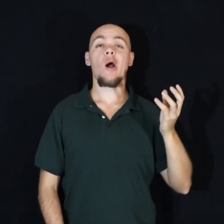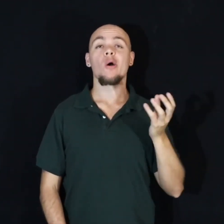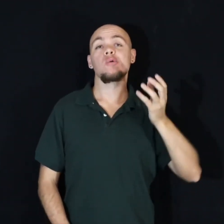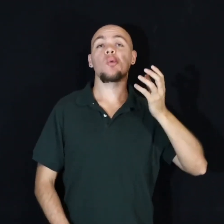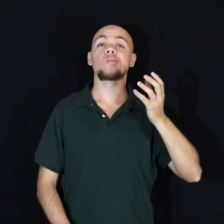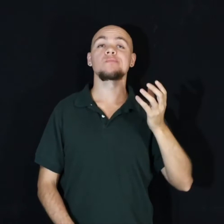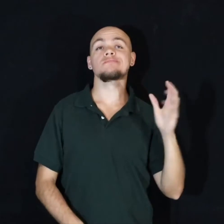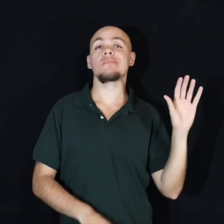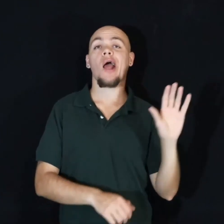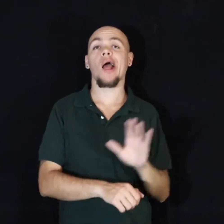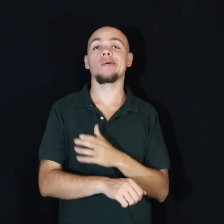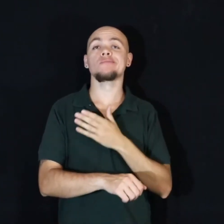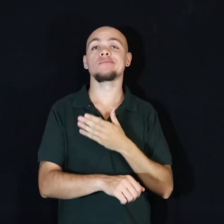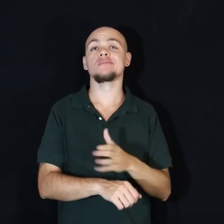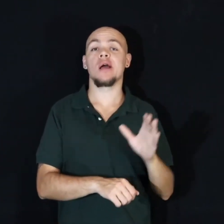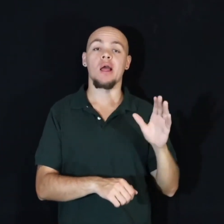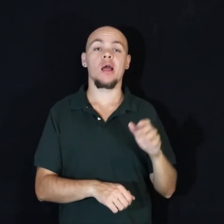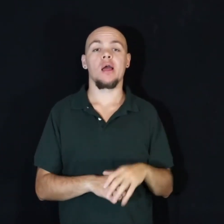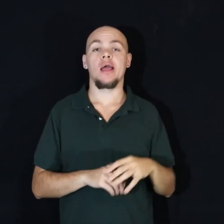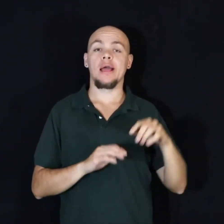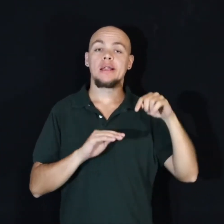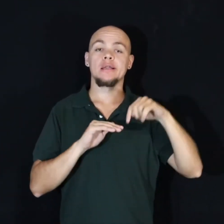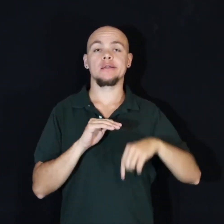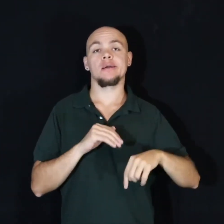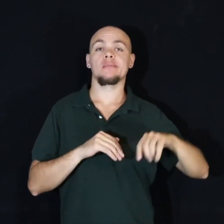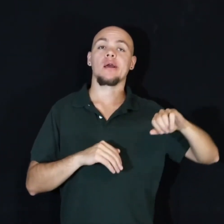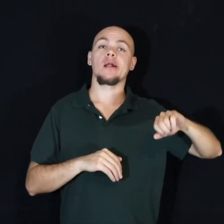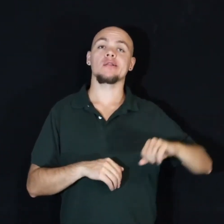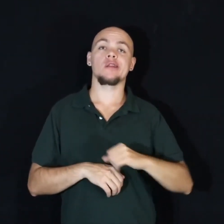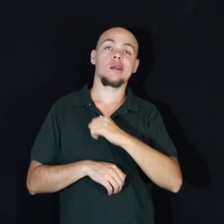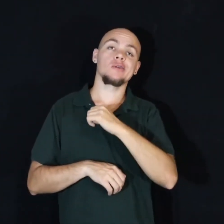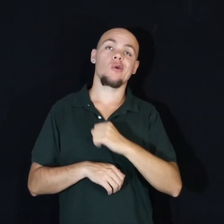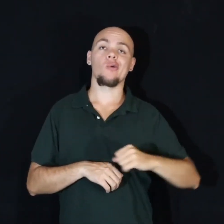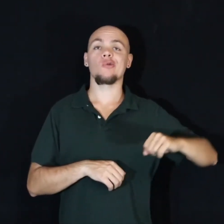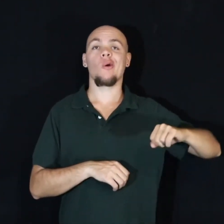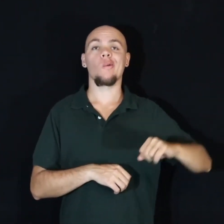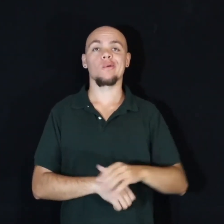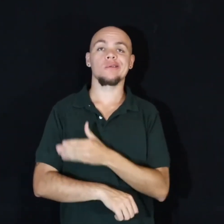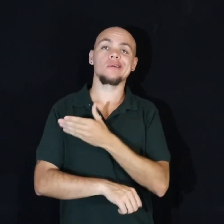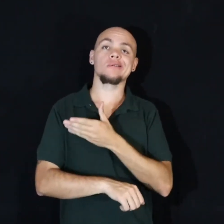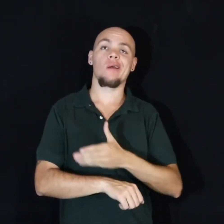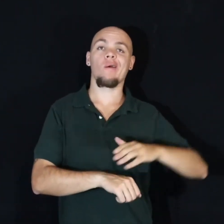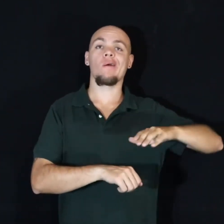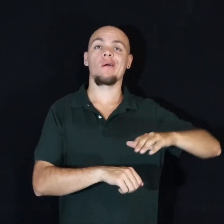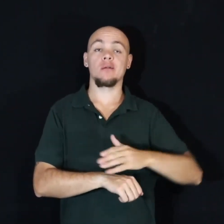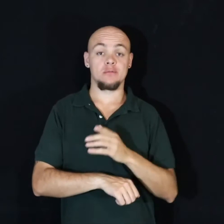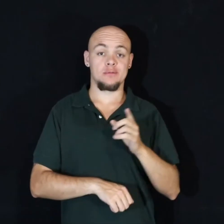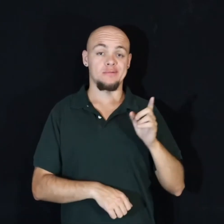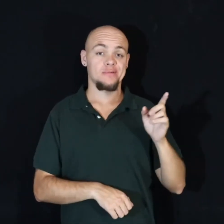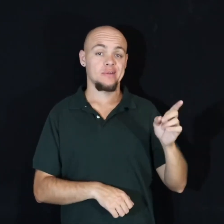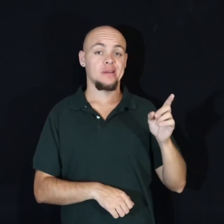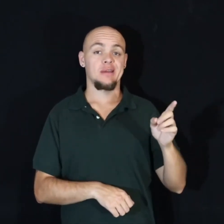followed by a deep-toned ding-dong-dong, ding-dong-dong, for he was personating a